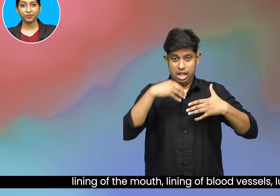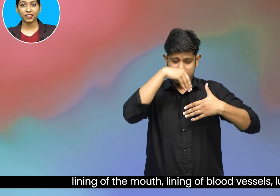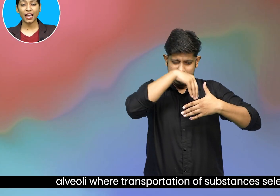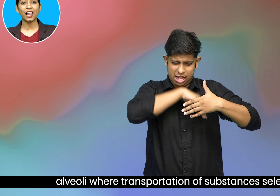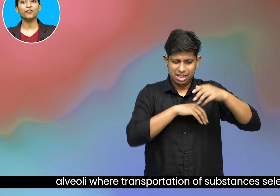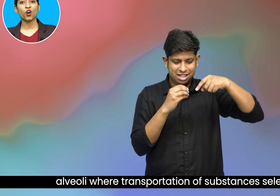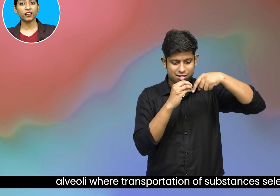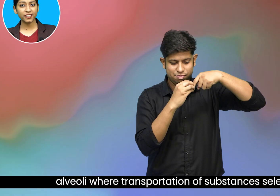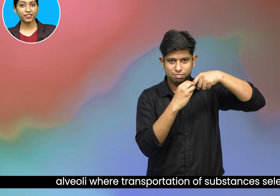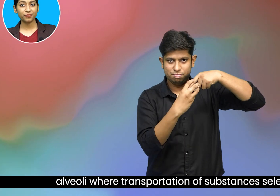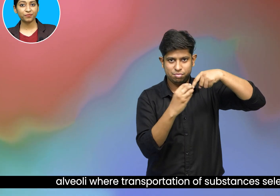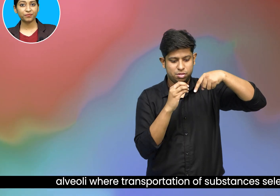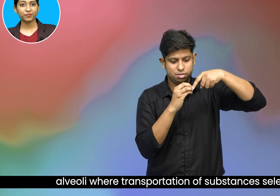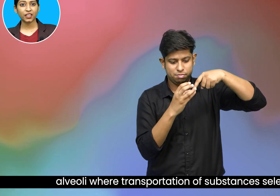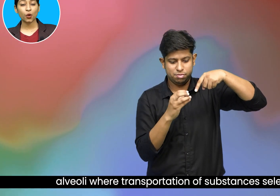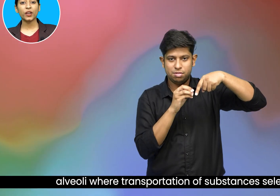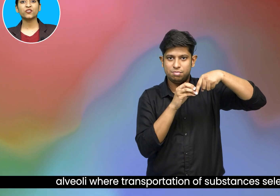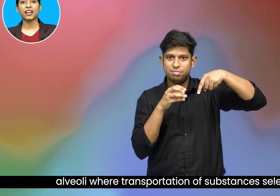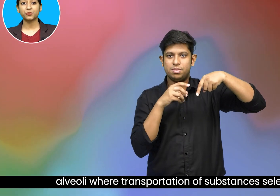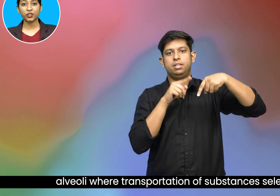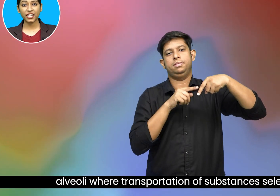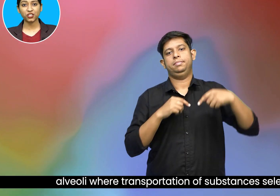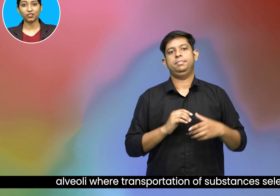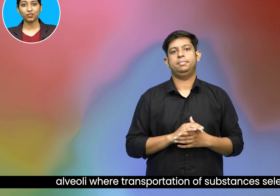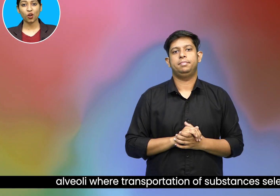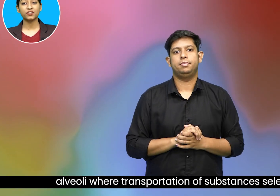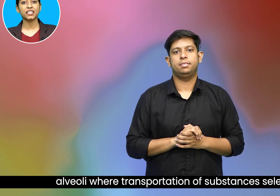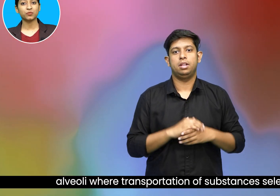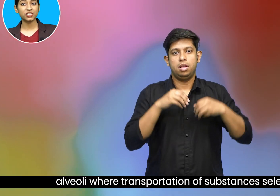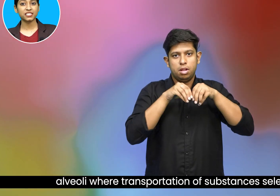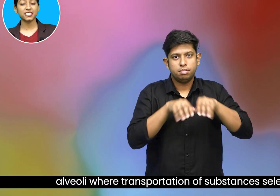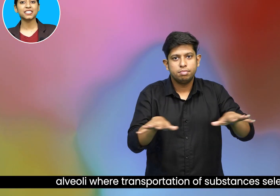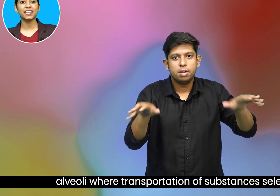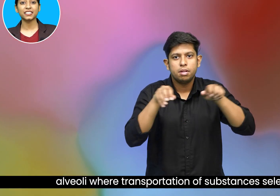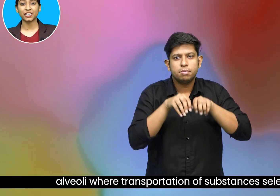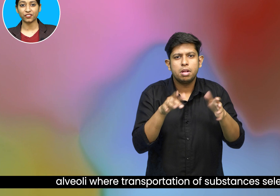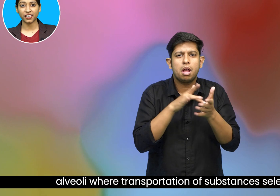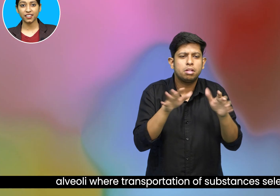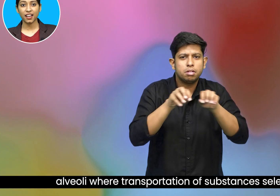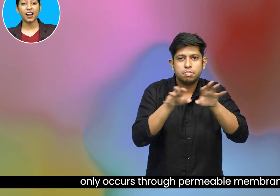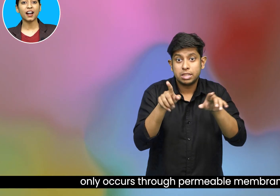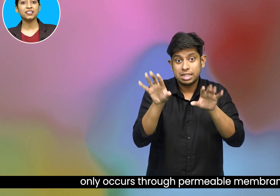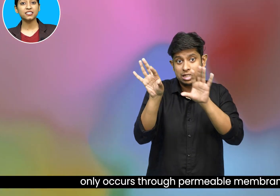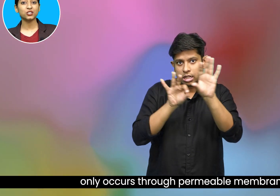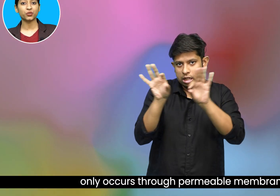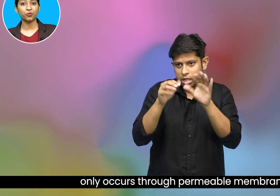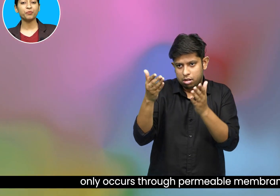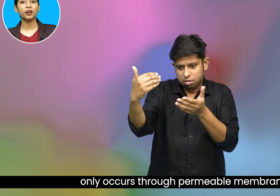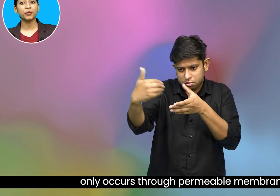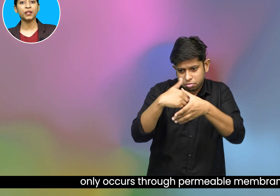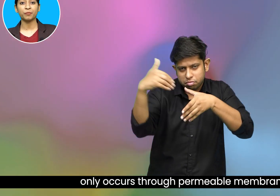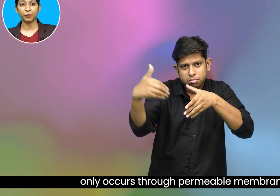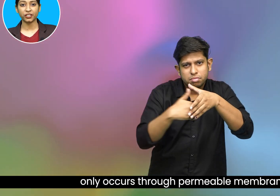lung, alveoli, where transportation of substances selectively occurs